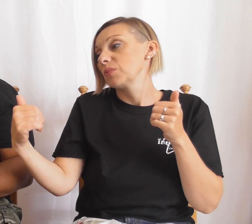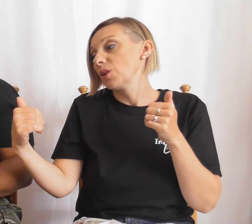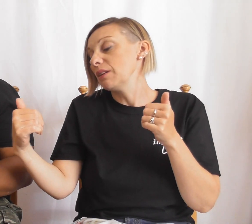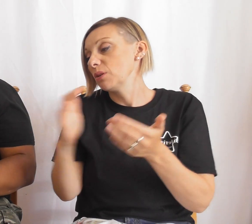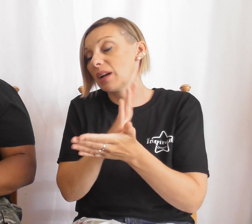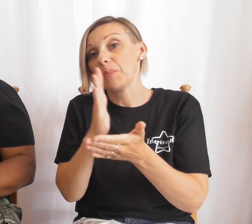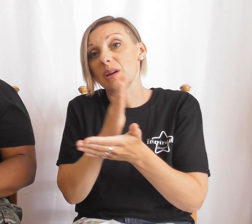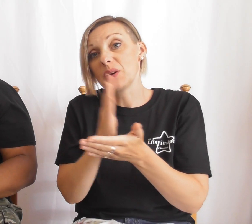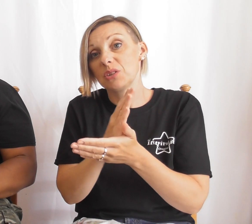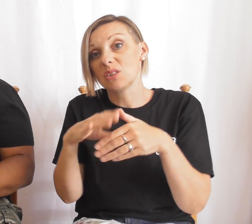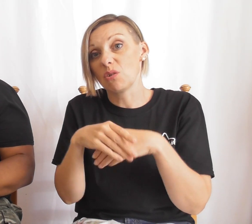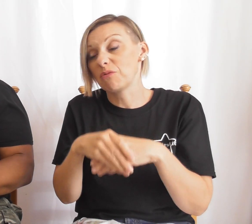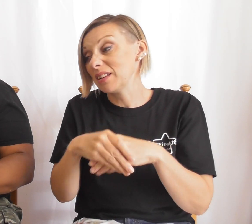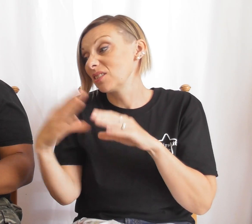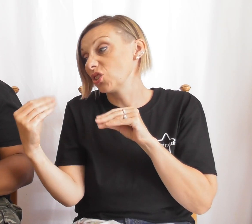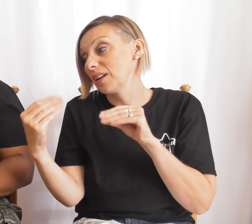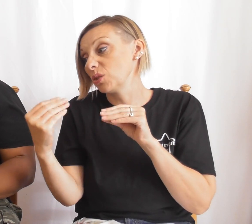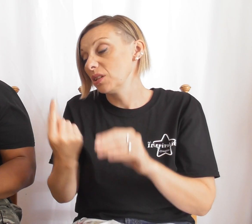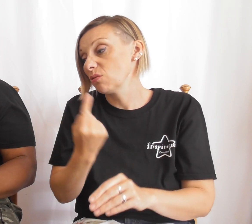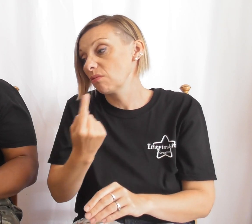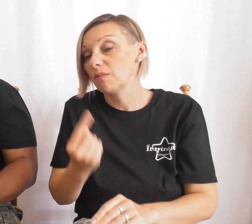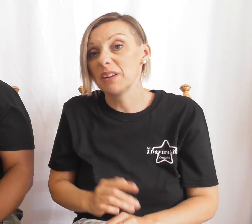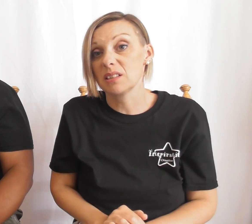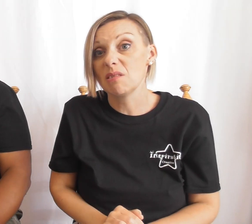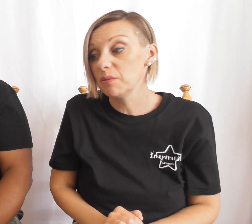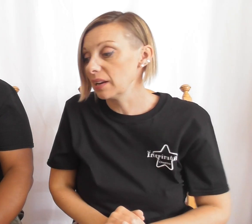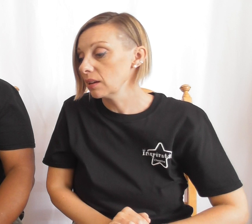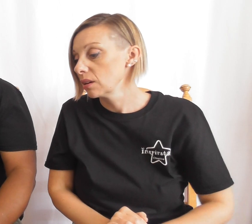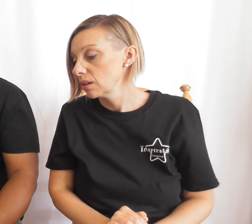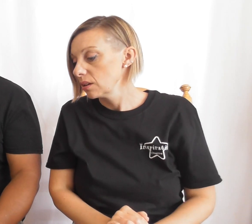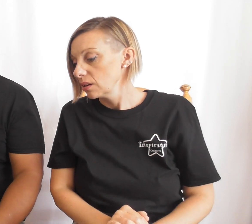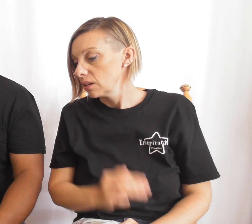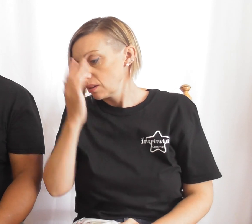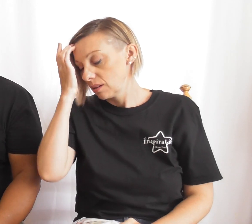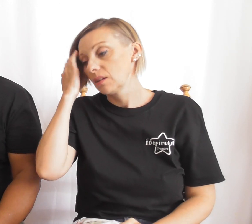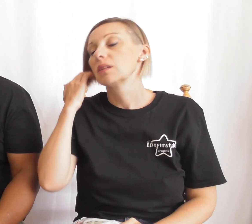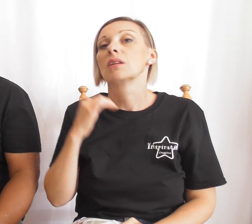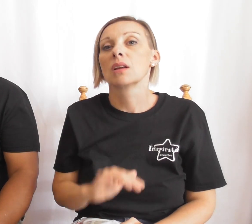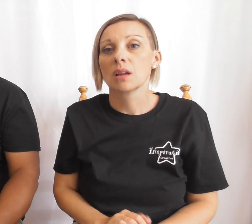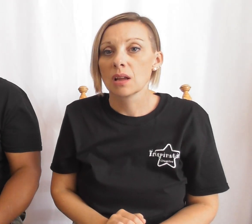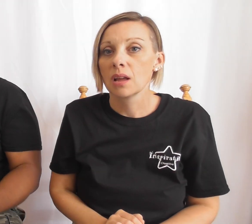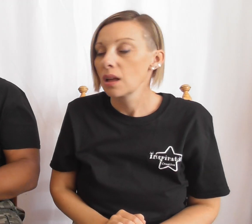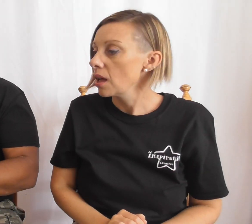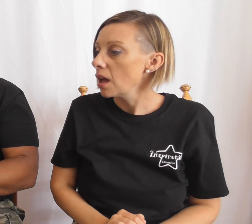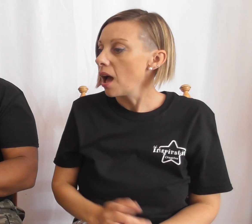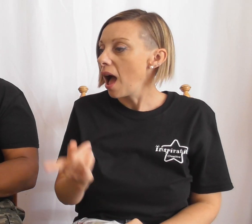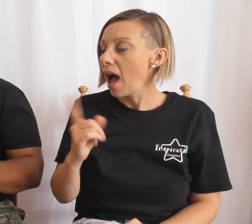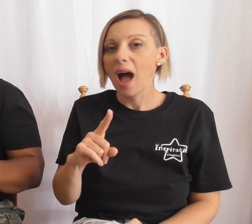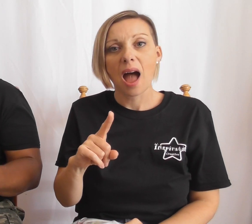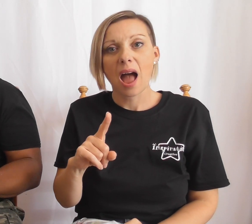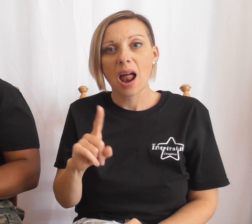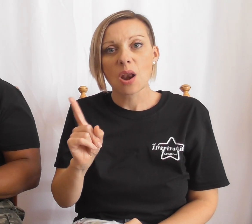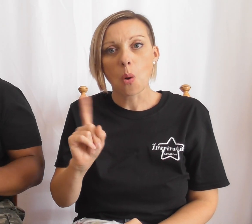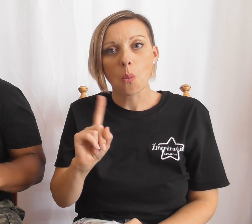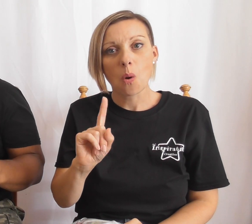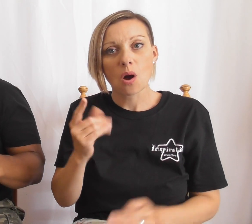him. So he feels happier because he's got friends to chat to and he's not feeling so lonely. But also, I think George has not